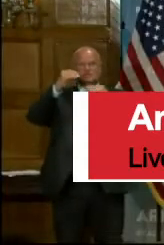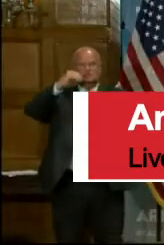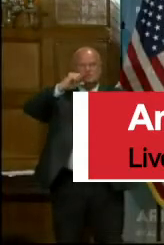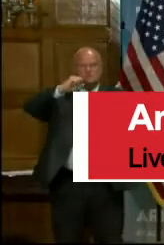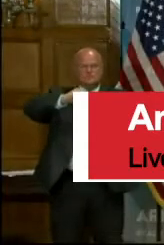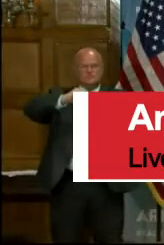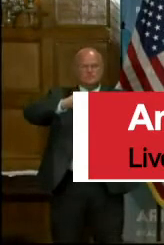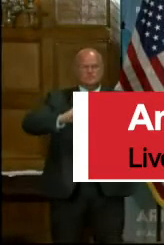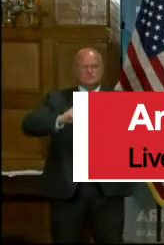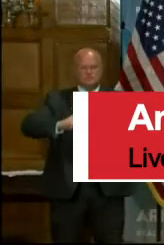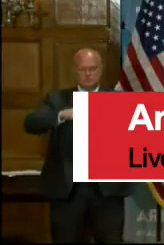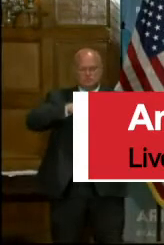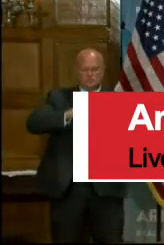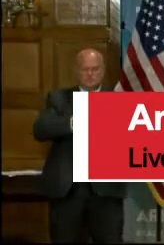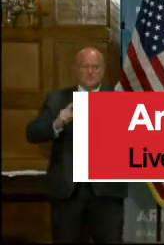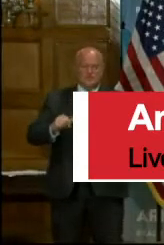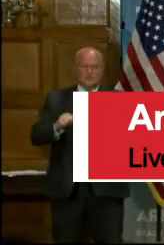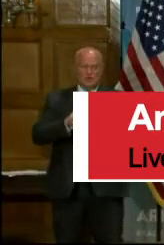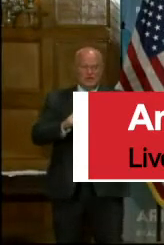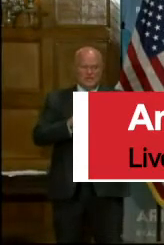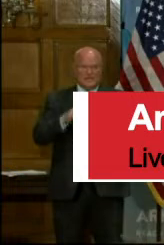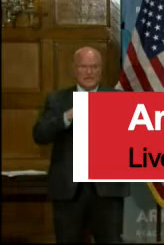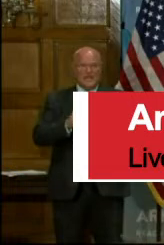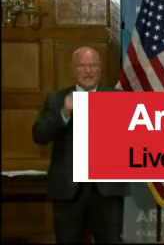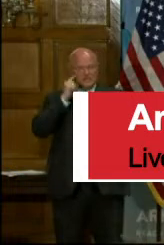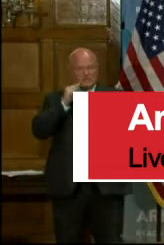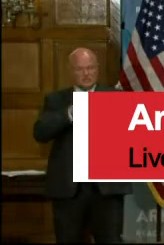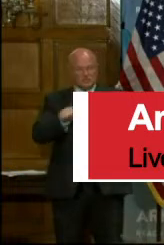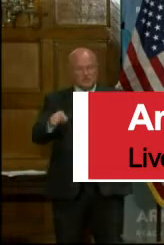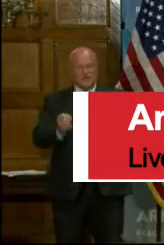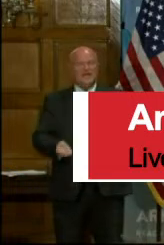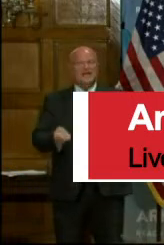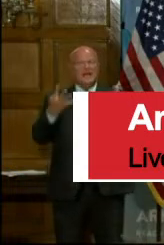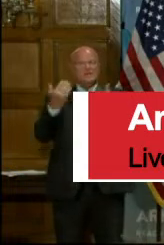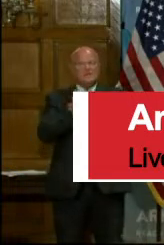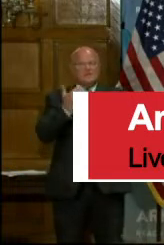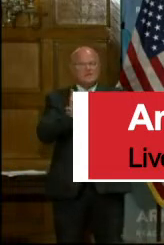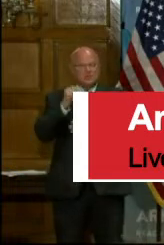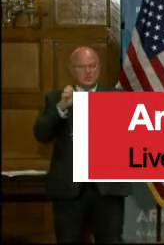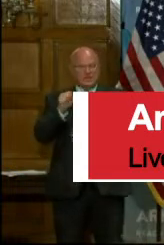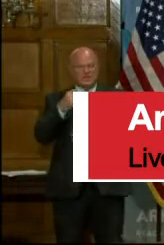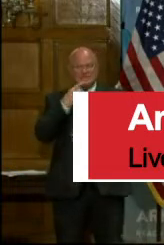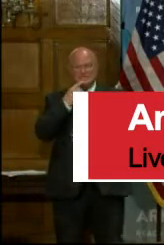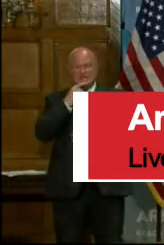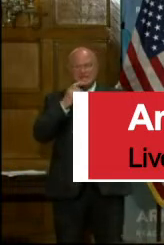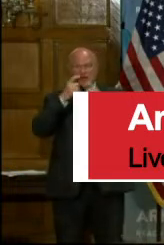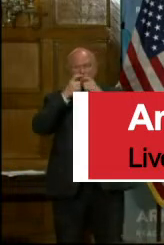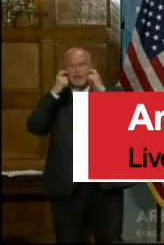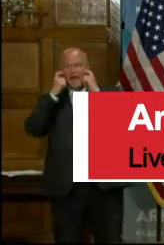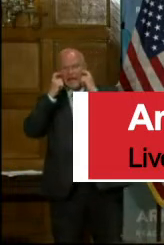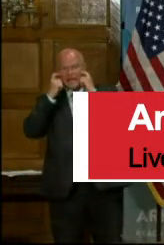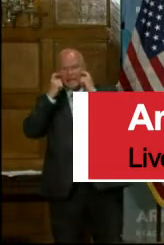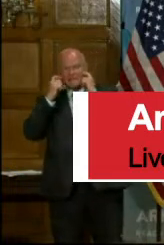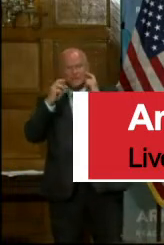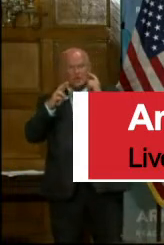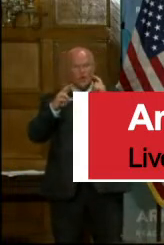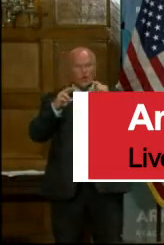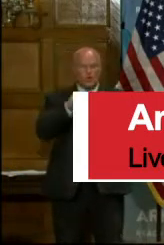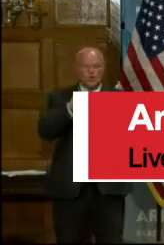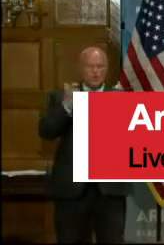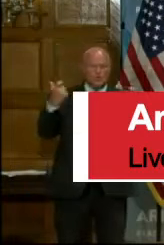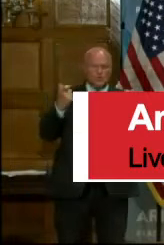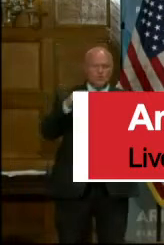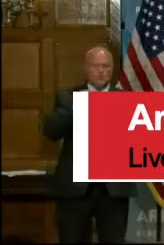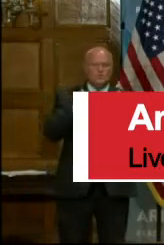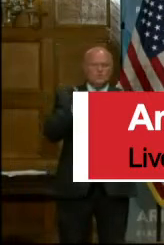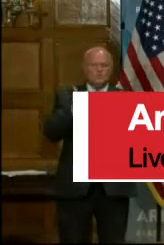on social distancing practices? And do you track how many of the new cases, say wear a mask, are in groups larger